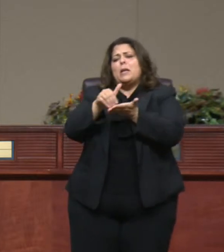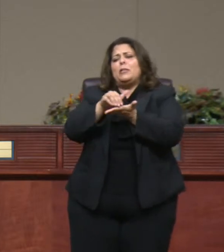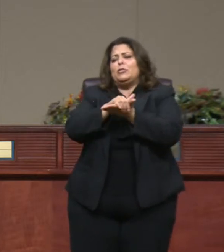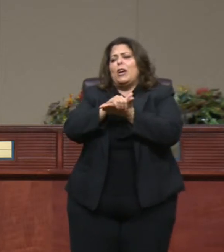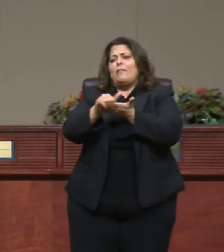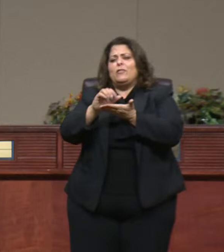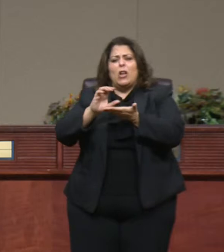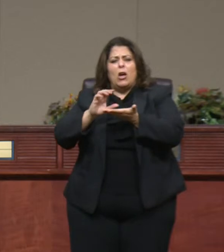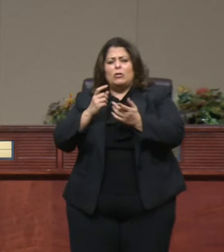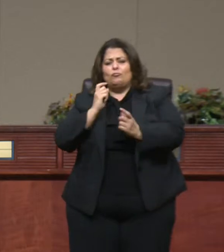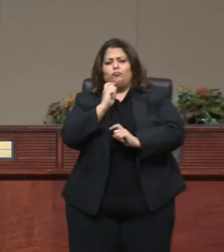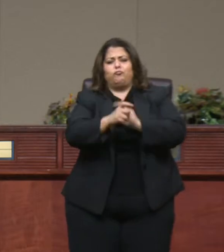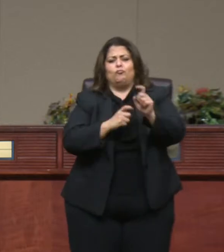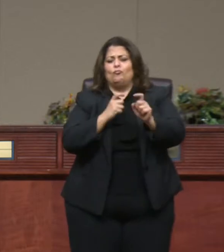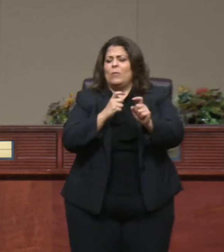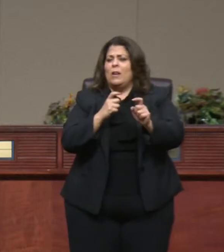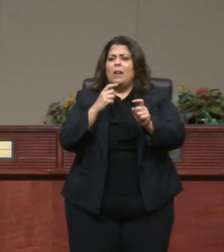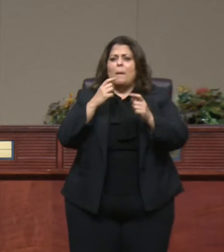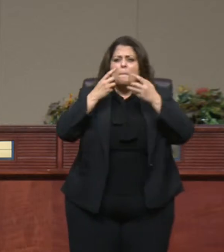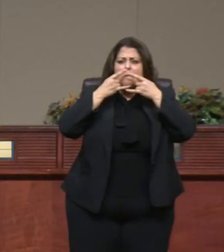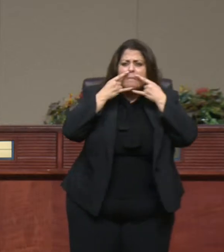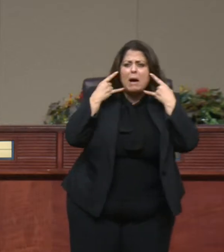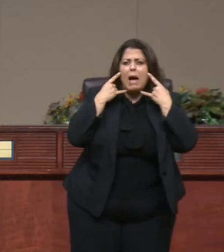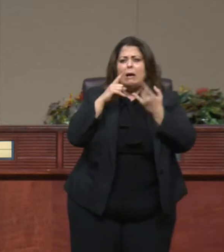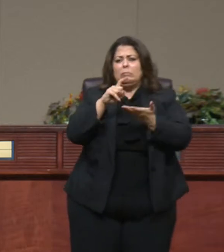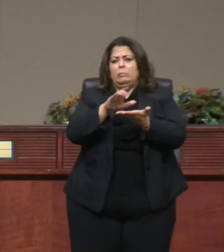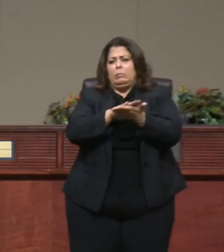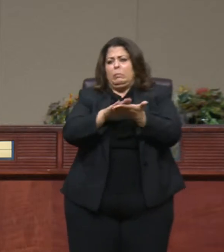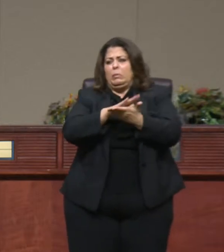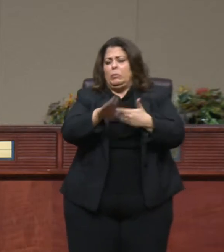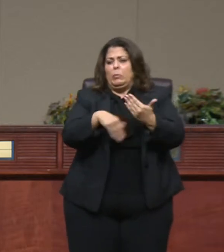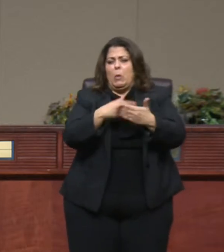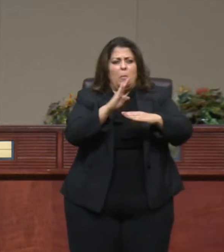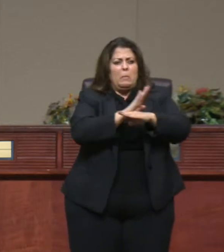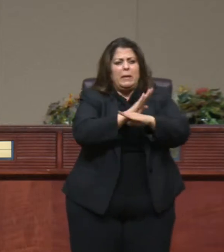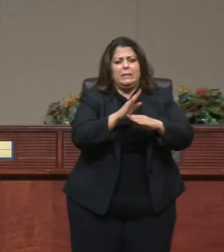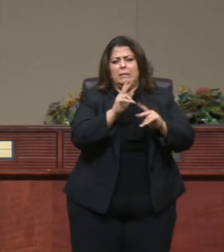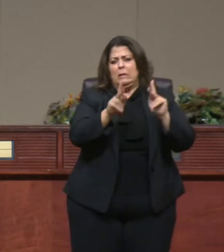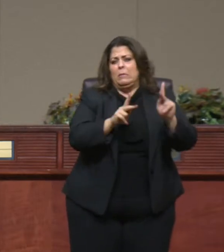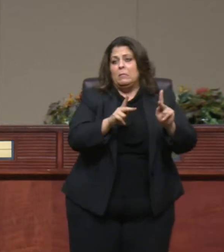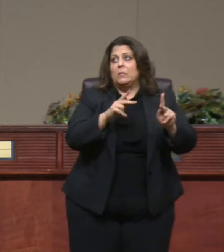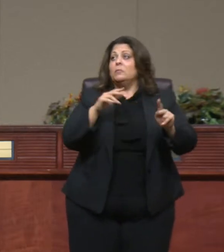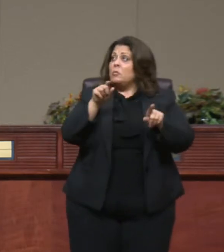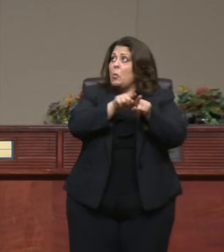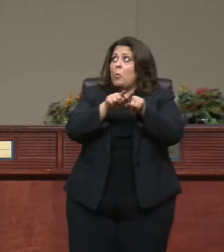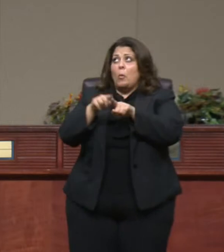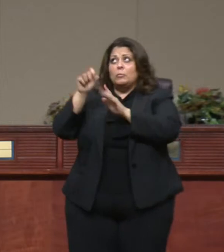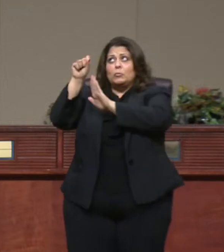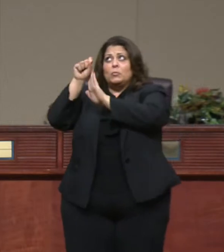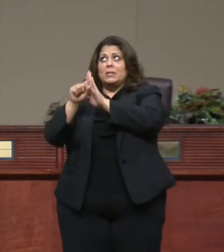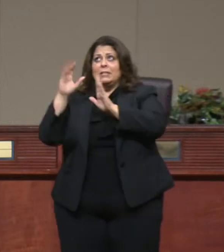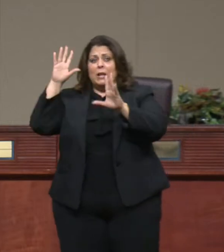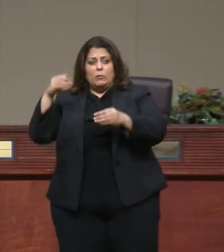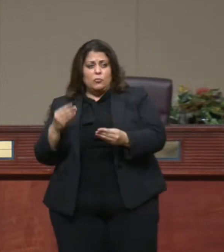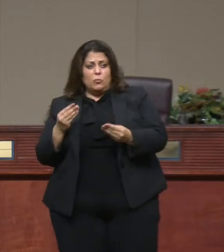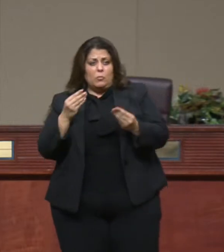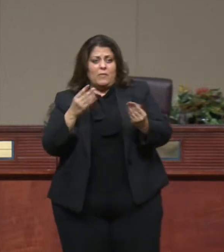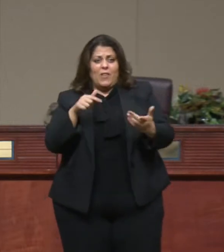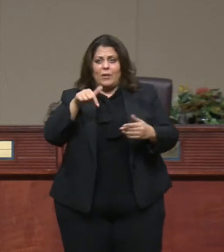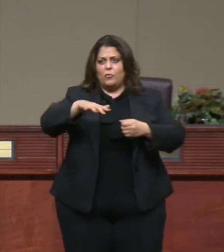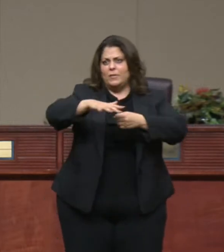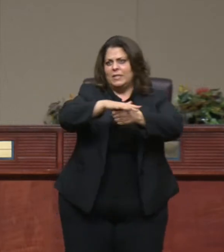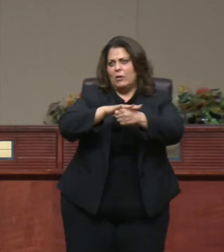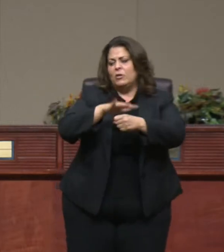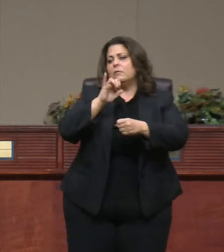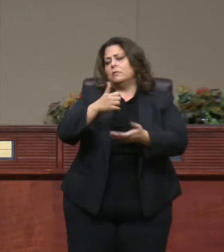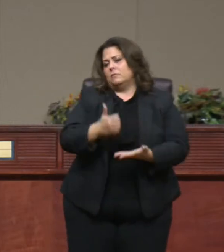for free to businesses and other entities, as well as the state, and I think that has helped. We also been